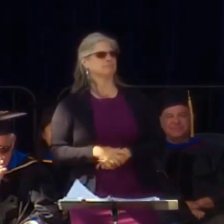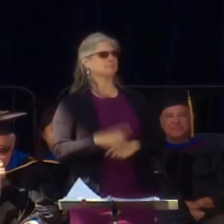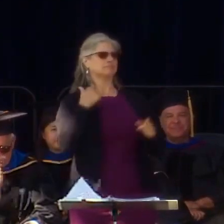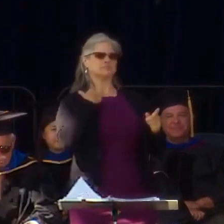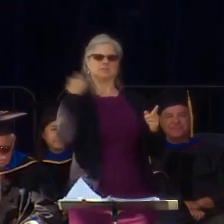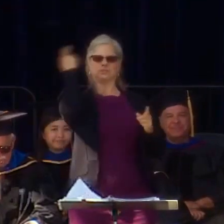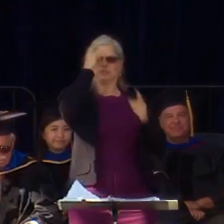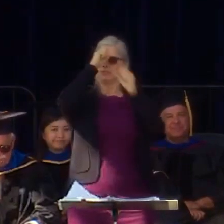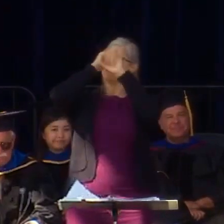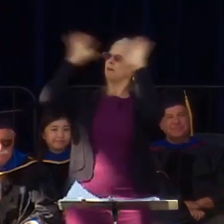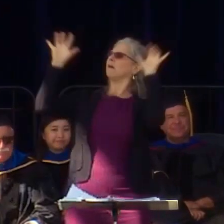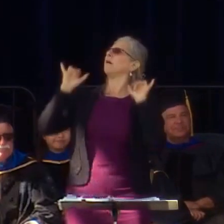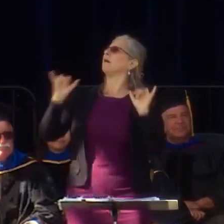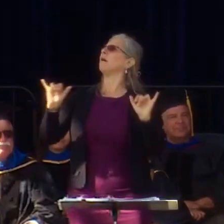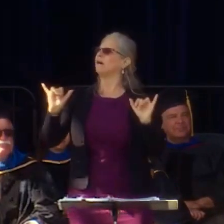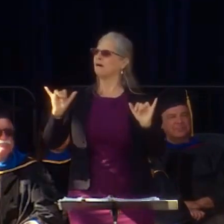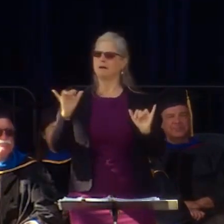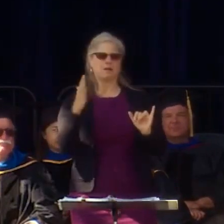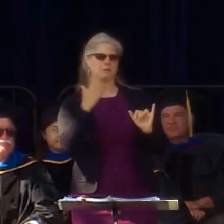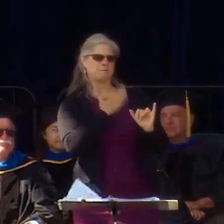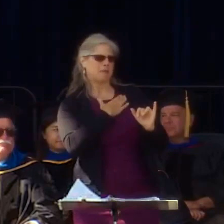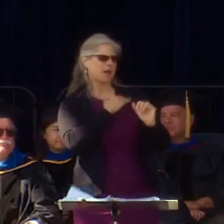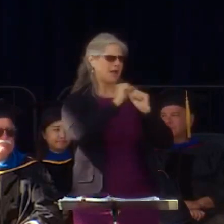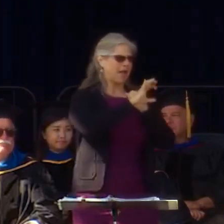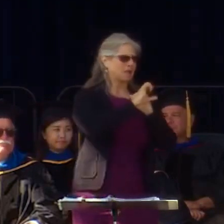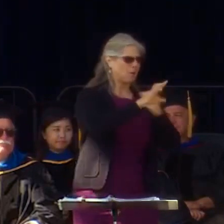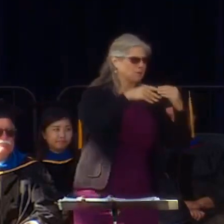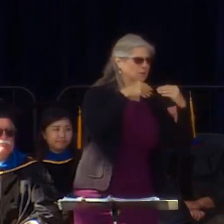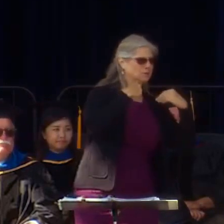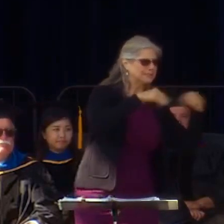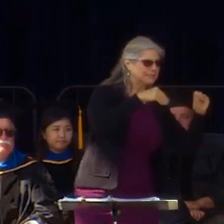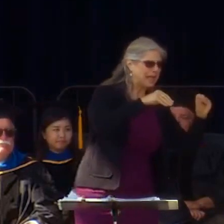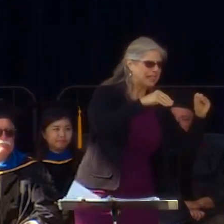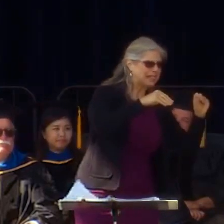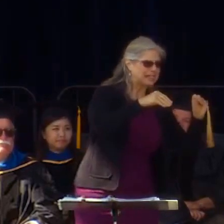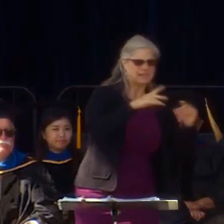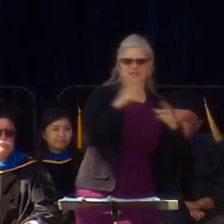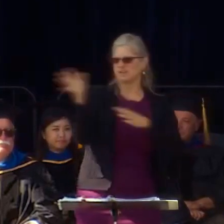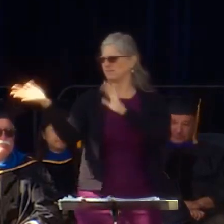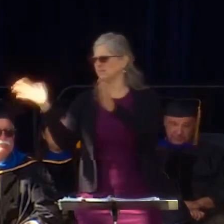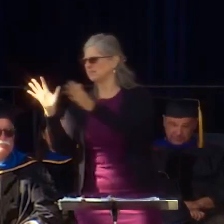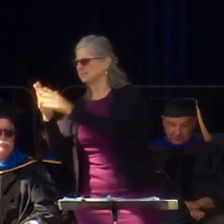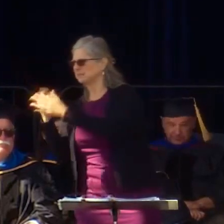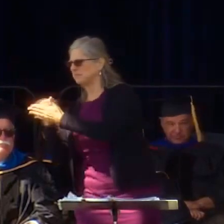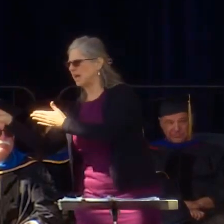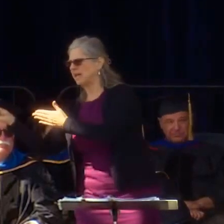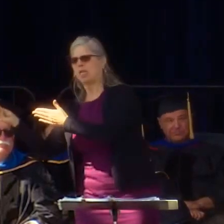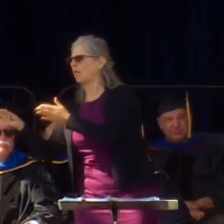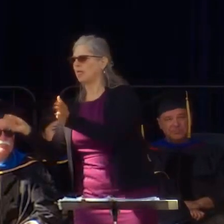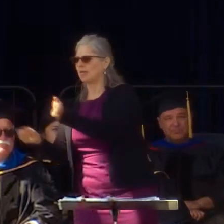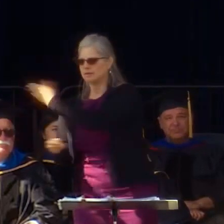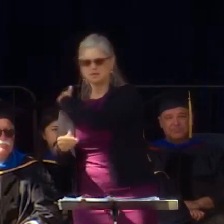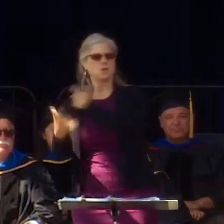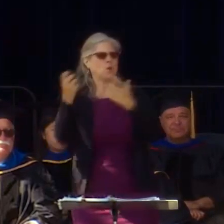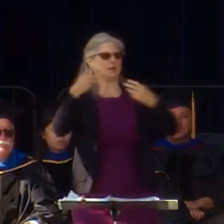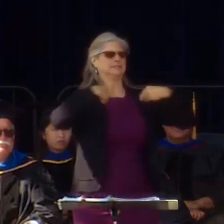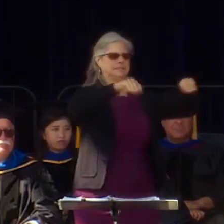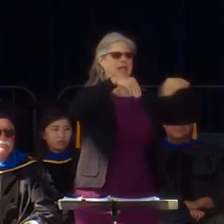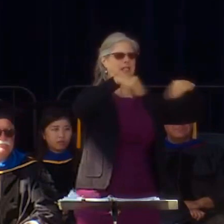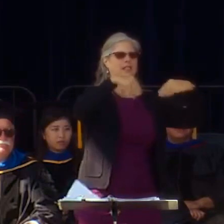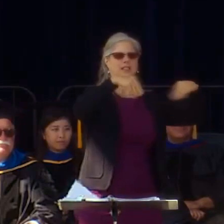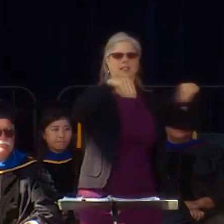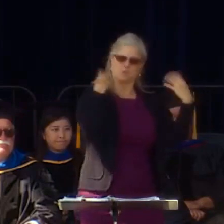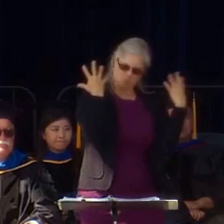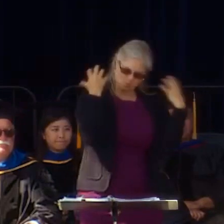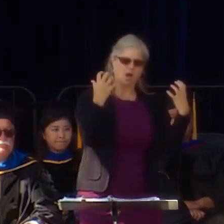own passion of wanting to sell ads versus buy ads and moved to the other side of the table, selling